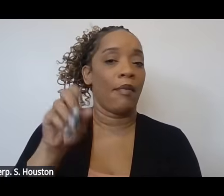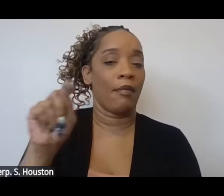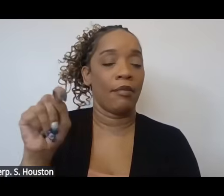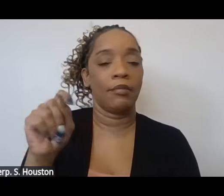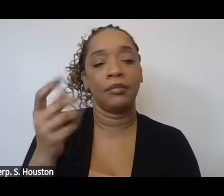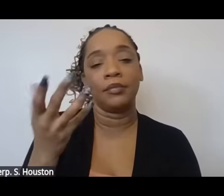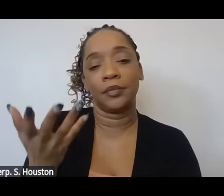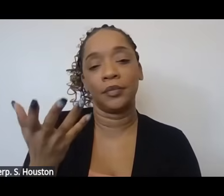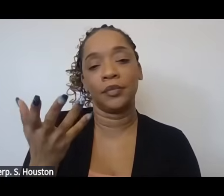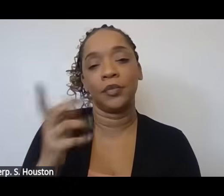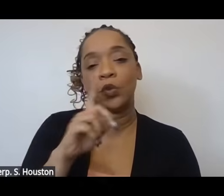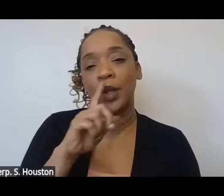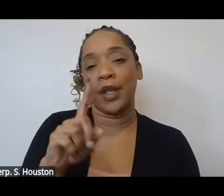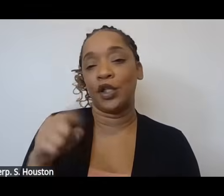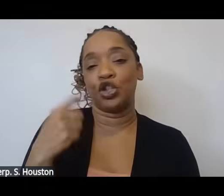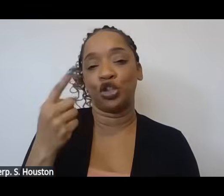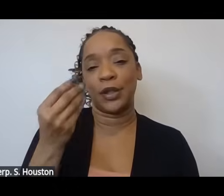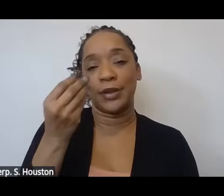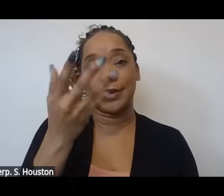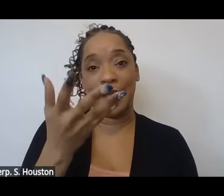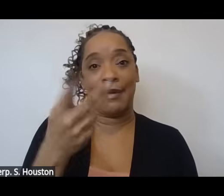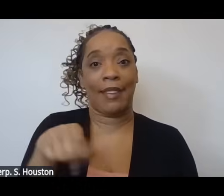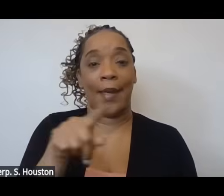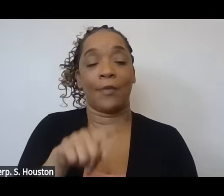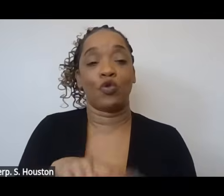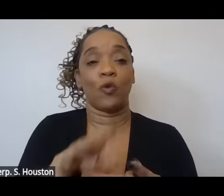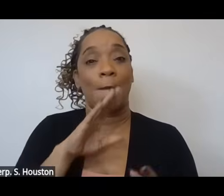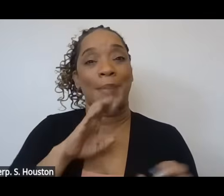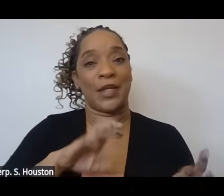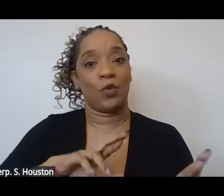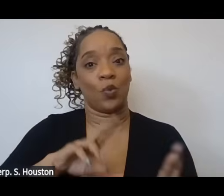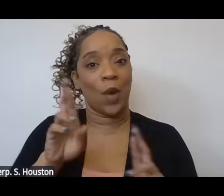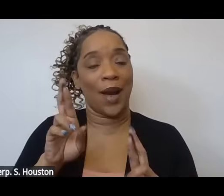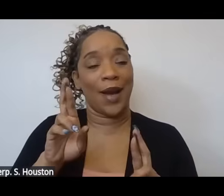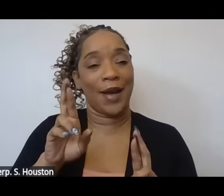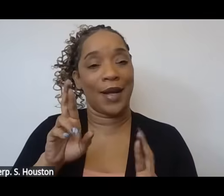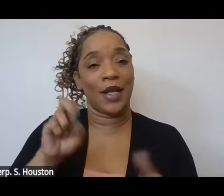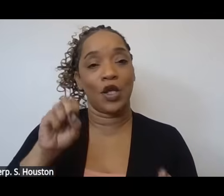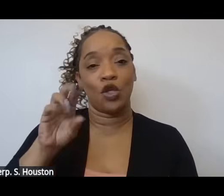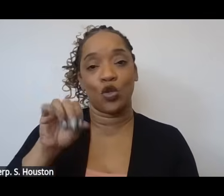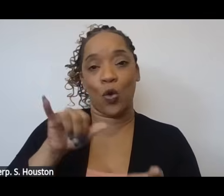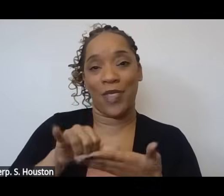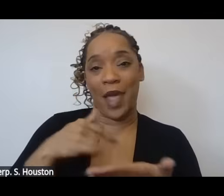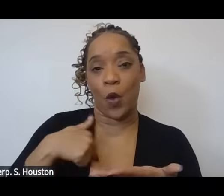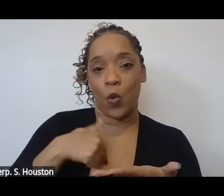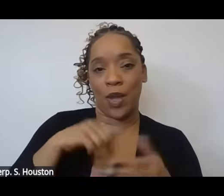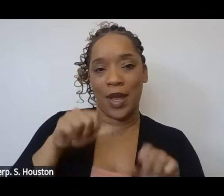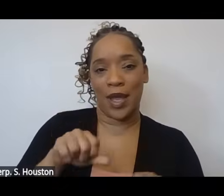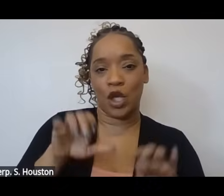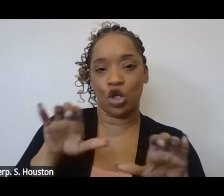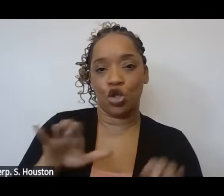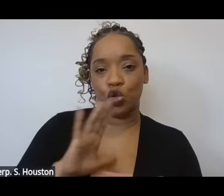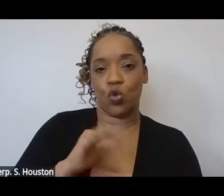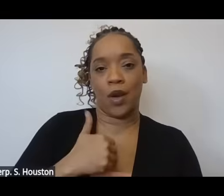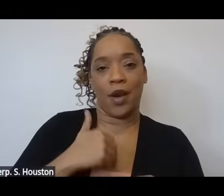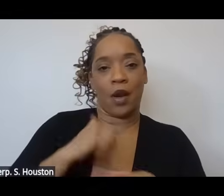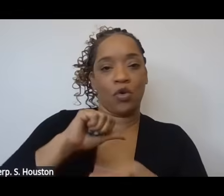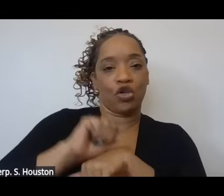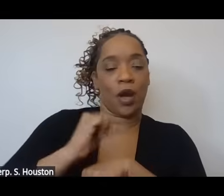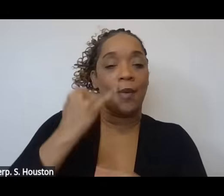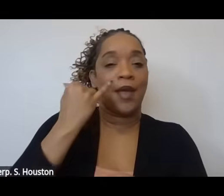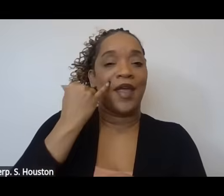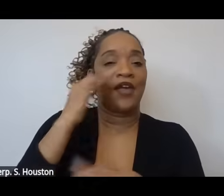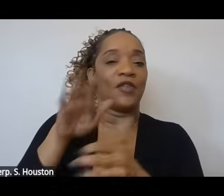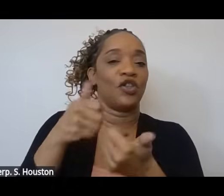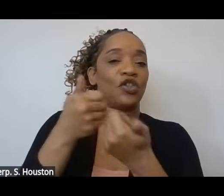them, be ready. Be ready, and be ready so that we can do the job that we need to do if there's a challenge